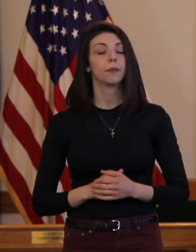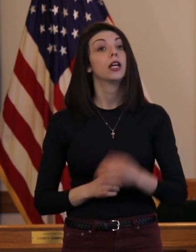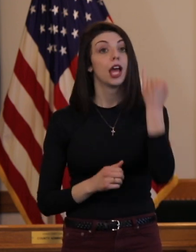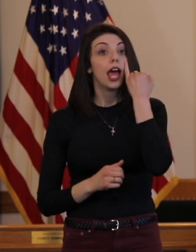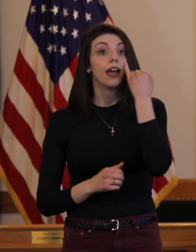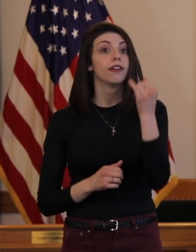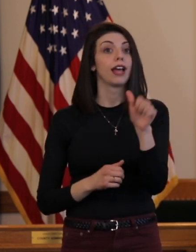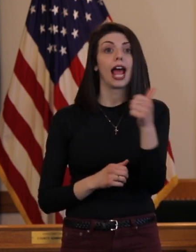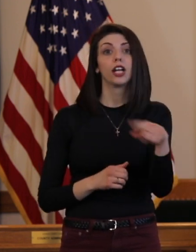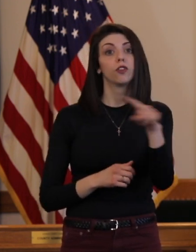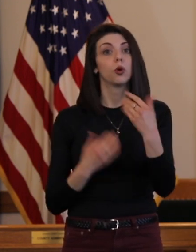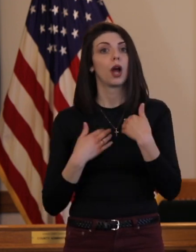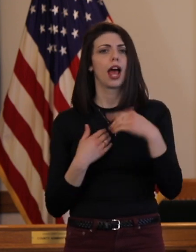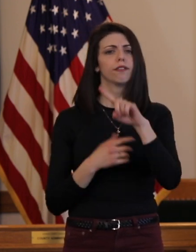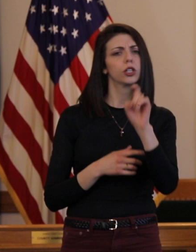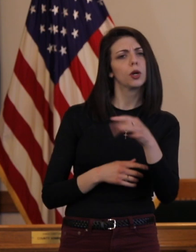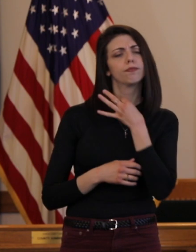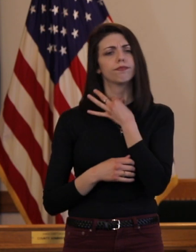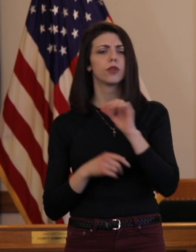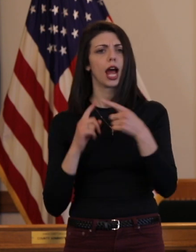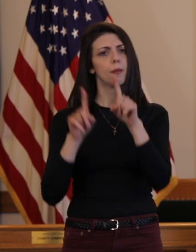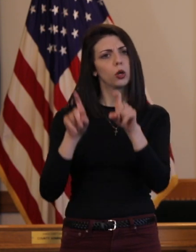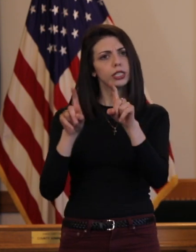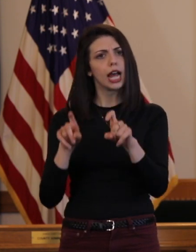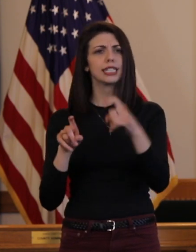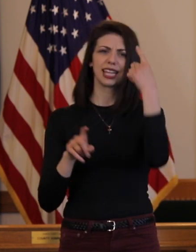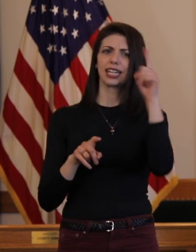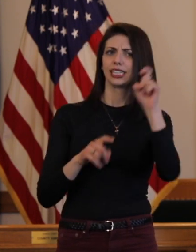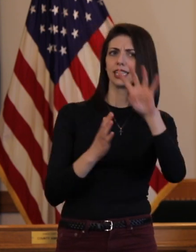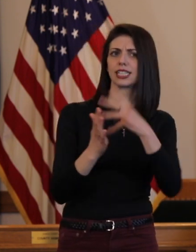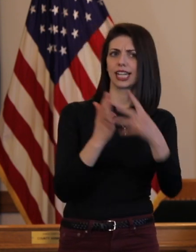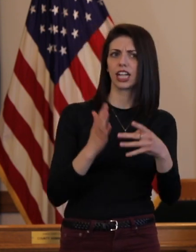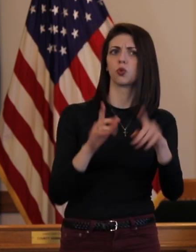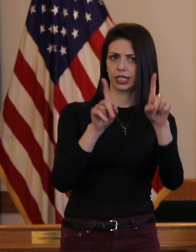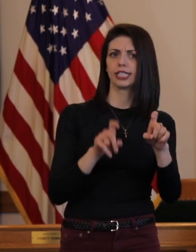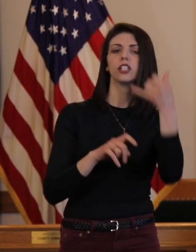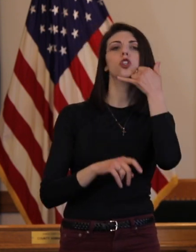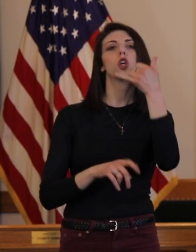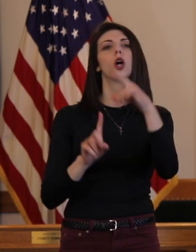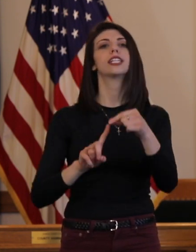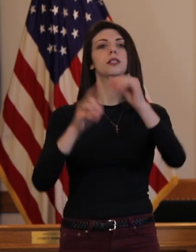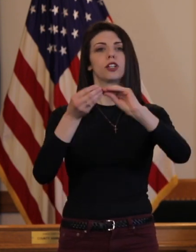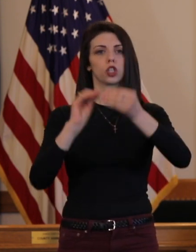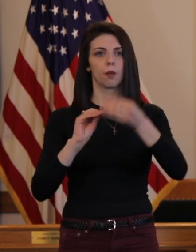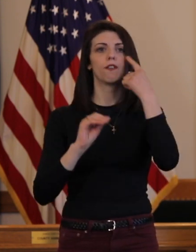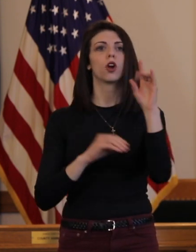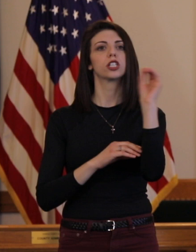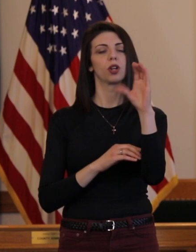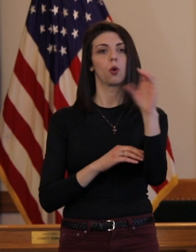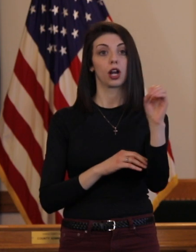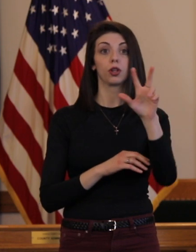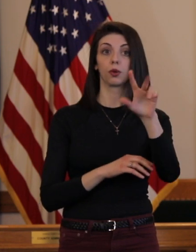that has questions about testing or needs to schedule a test should call the Oswego County COVID-19 hotline